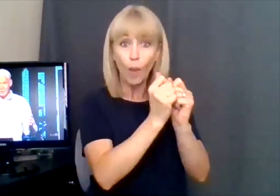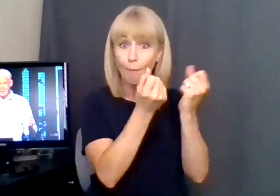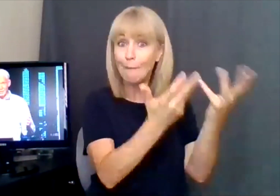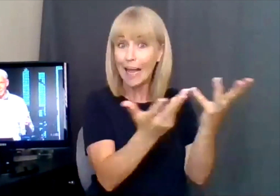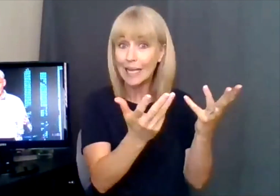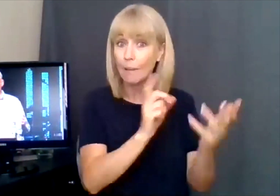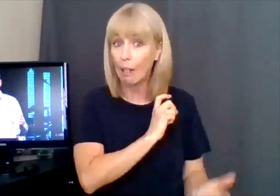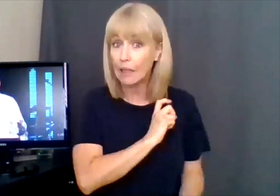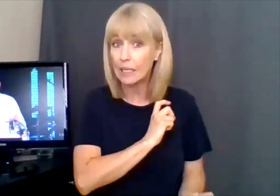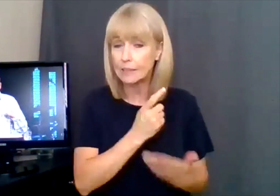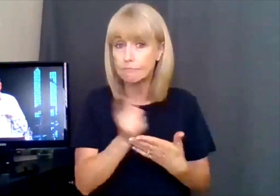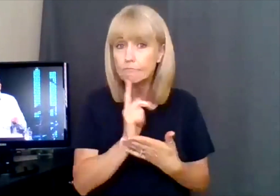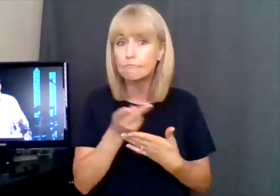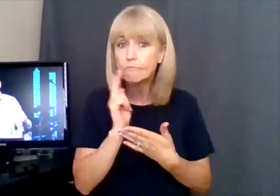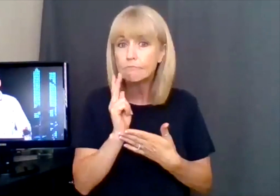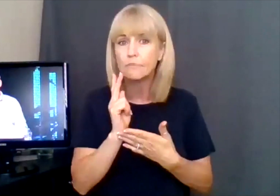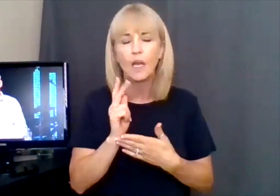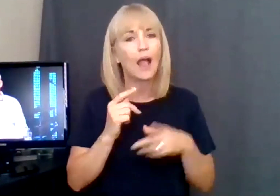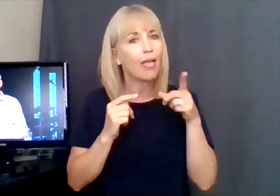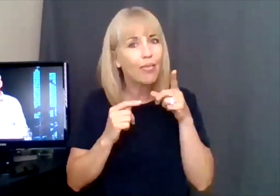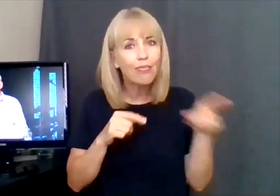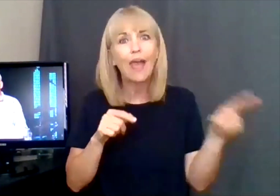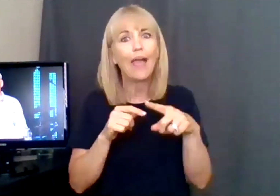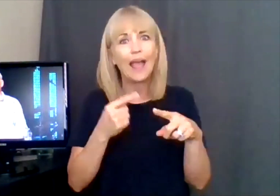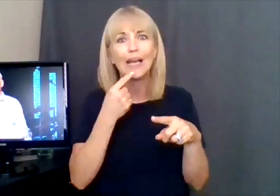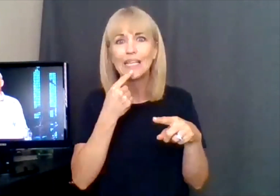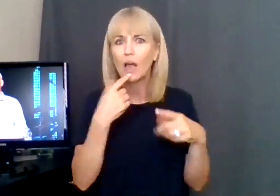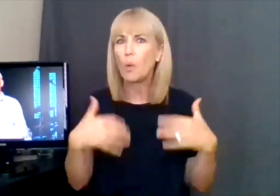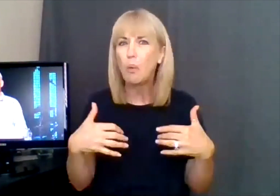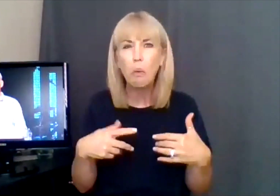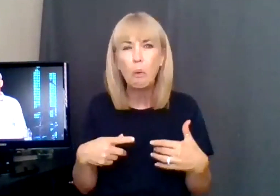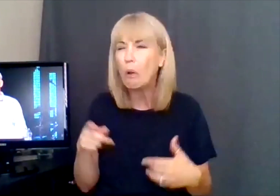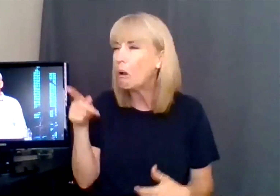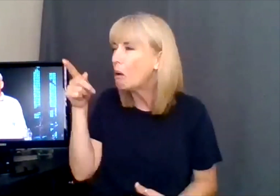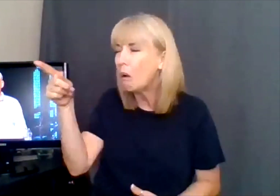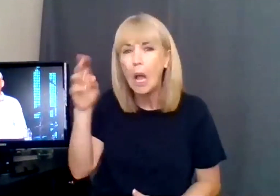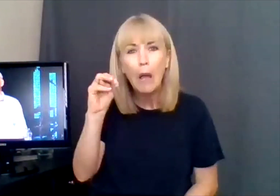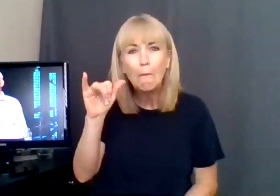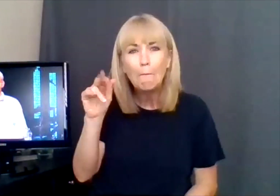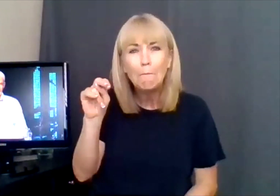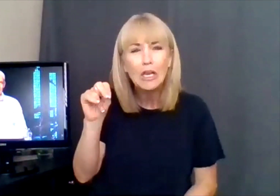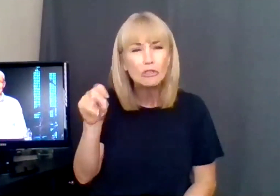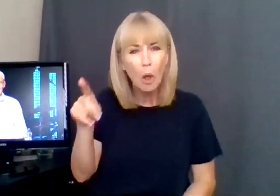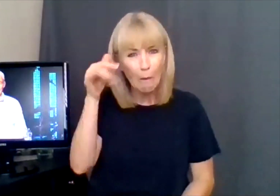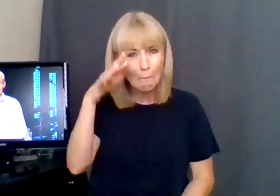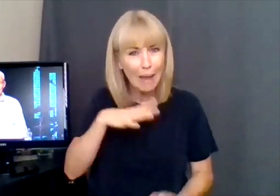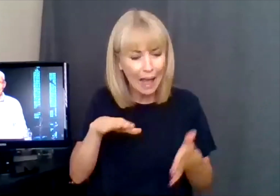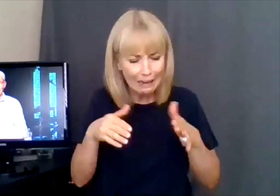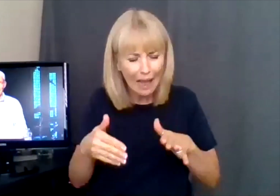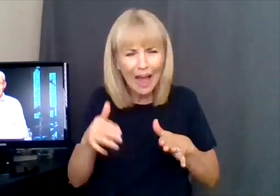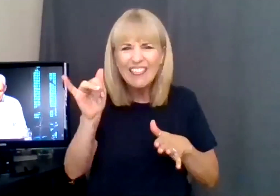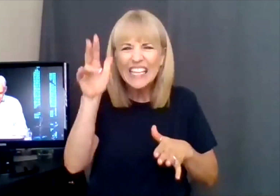weeks has readily said what happened in Minnesota was wrong and it was evil, and they are angry about it